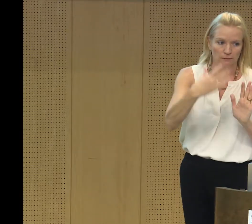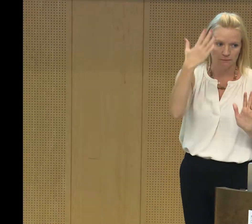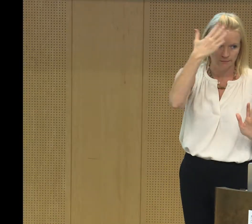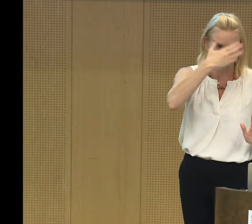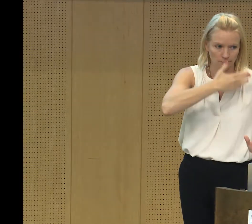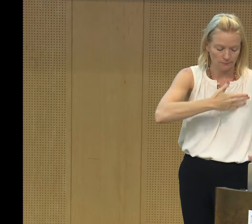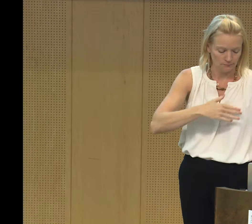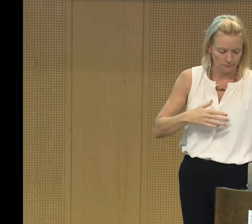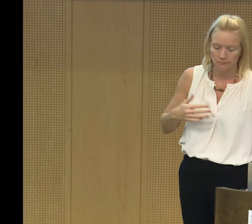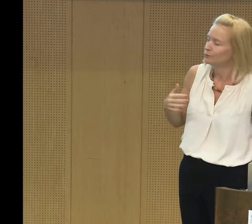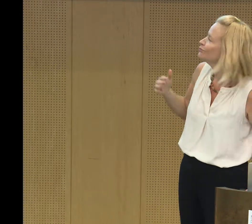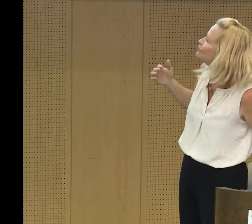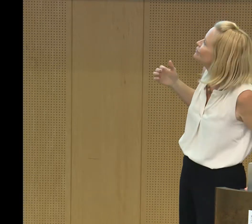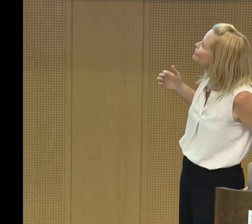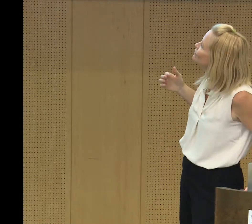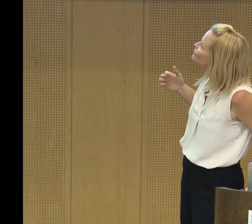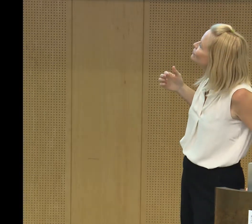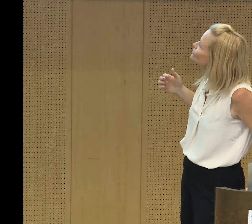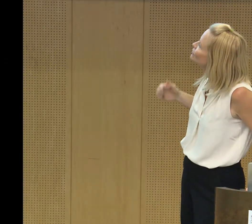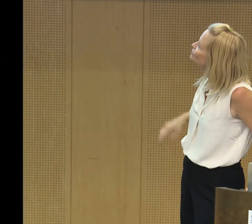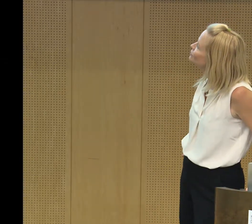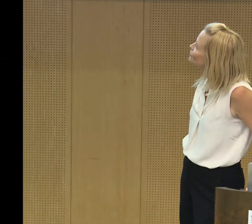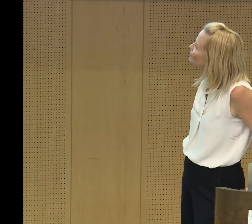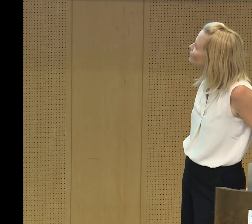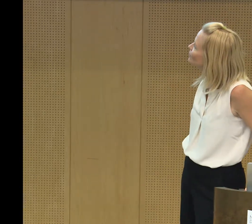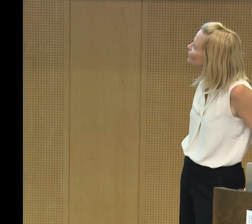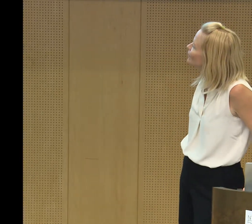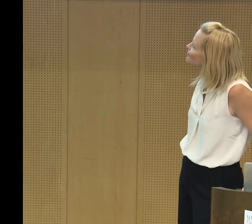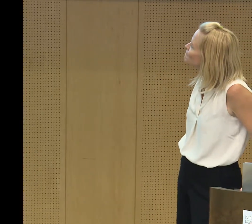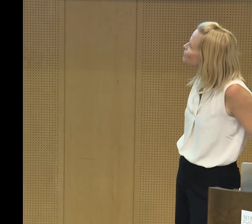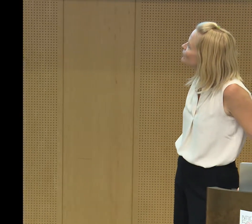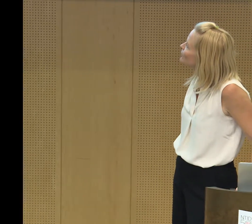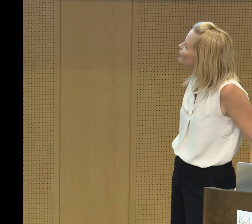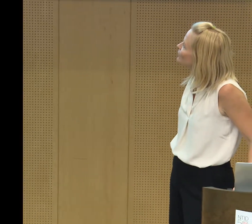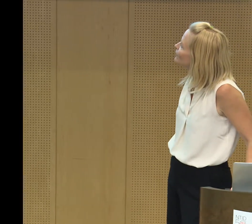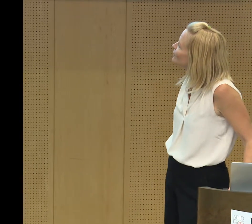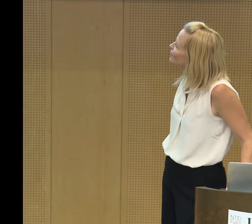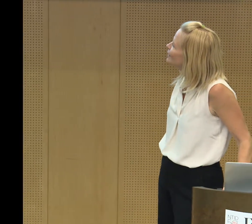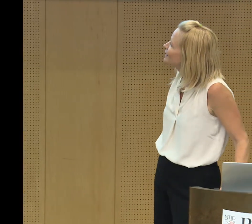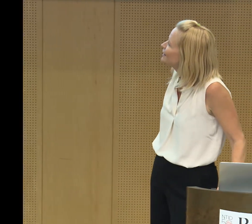And there was a lack of affect on the face purposefully. There was no facial expression in the signs.